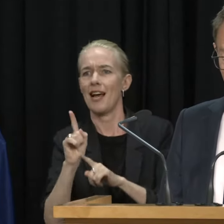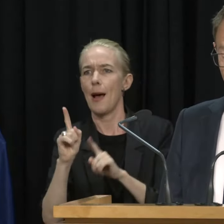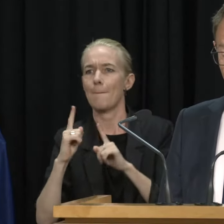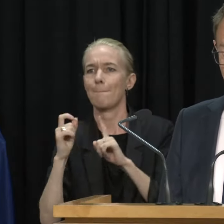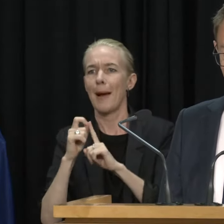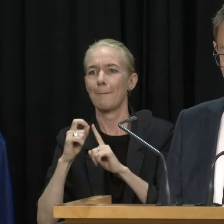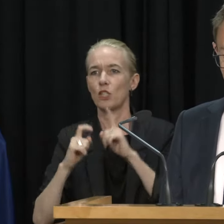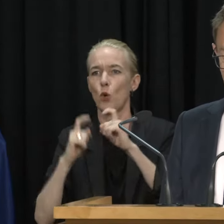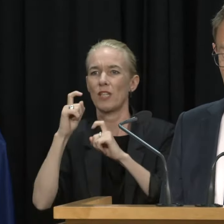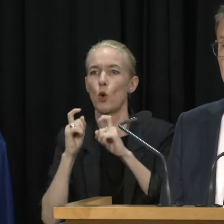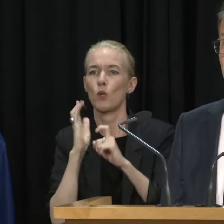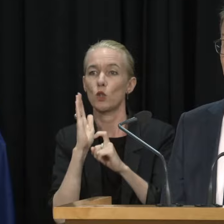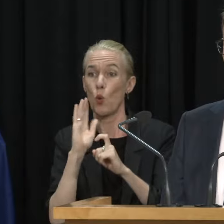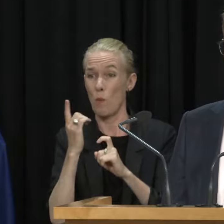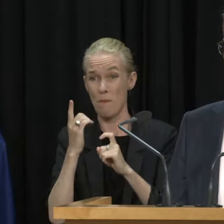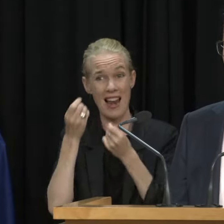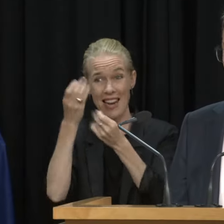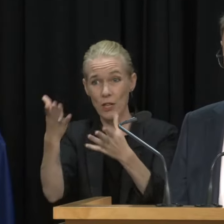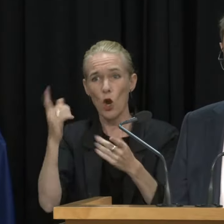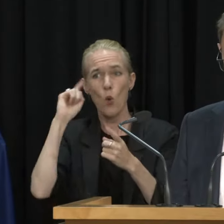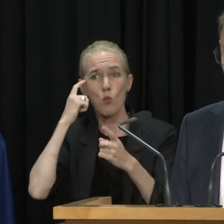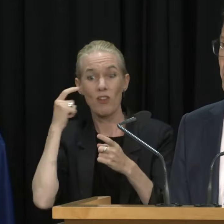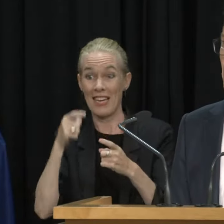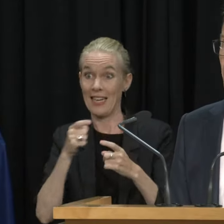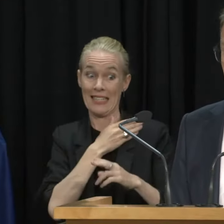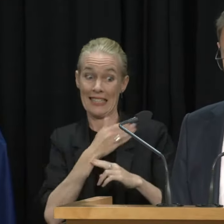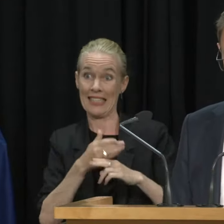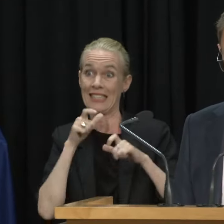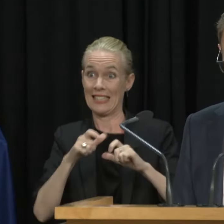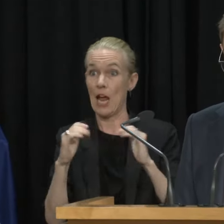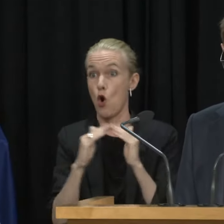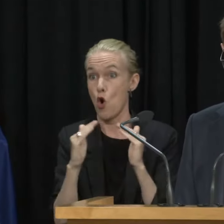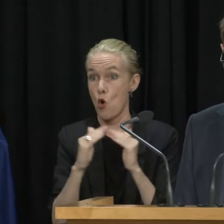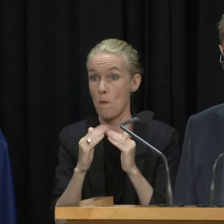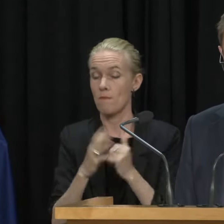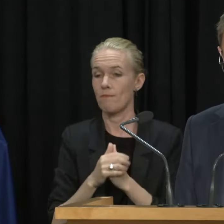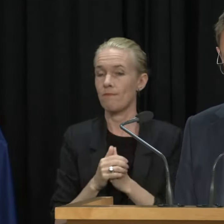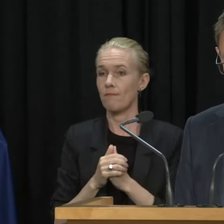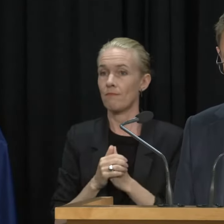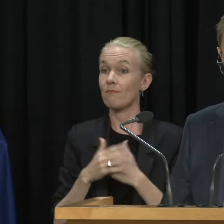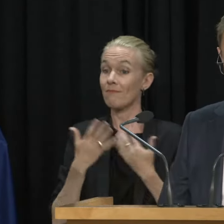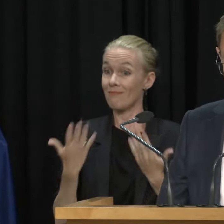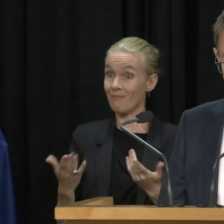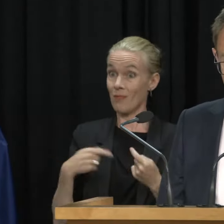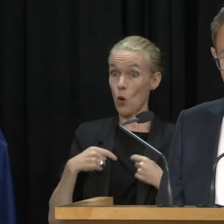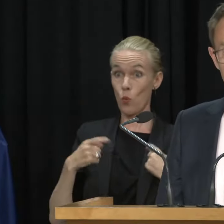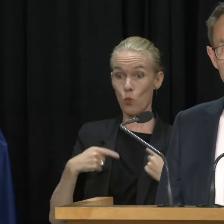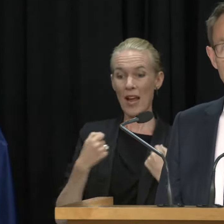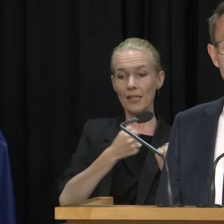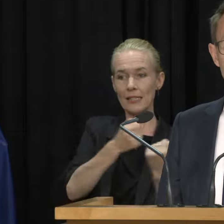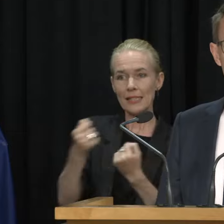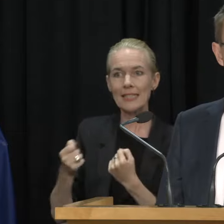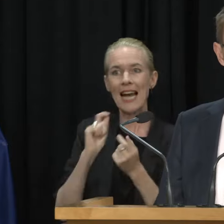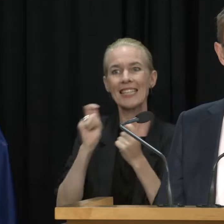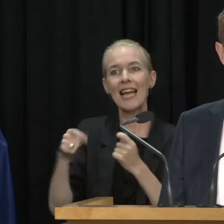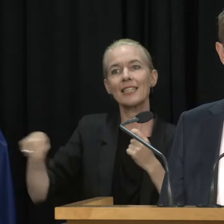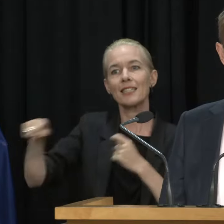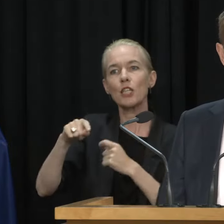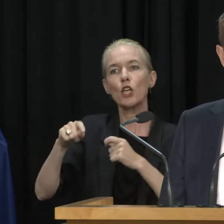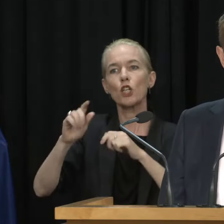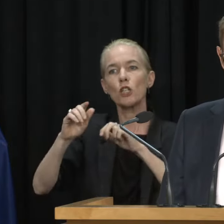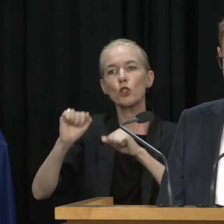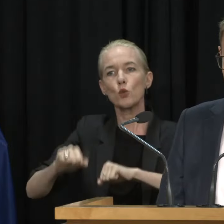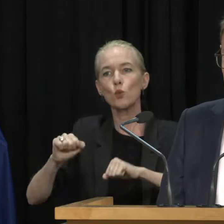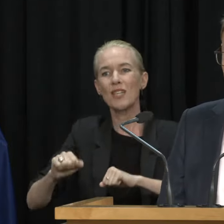Testing for all those other family members is currently underway with a mobile testing unit that's gone out. And public health staff are right